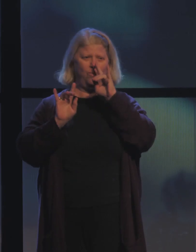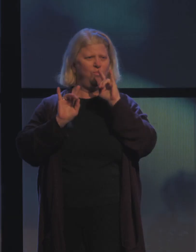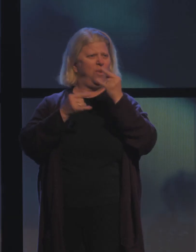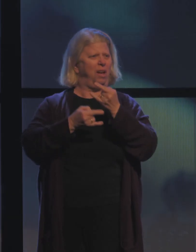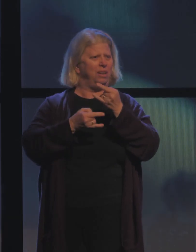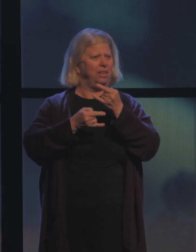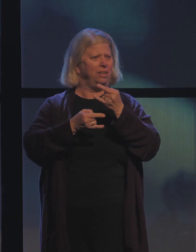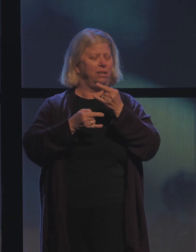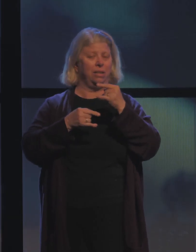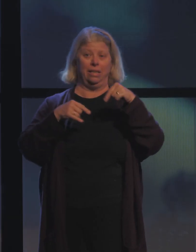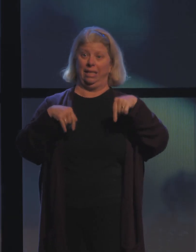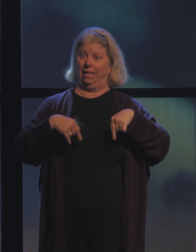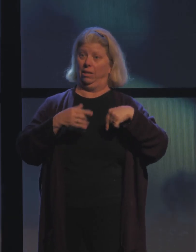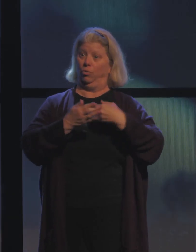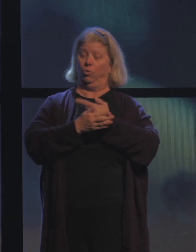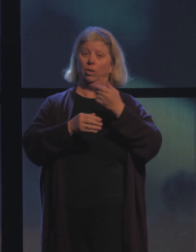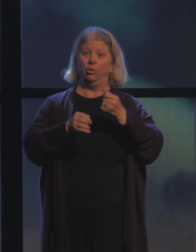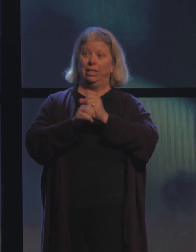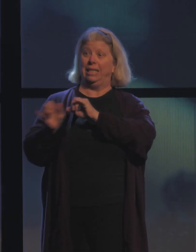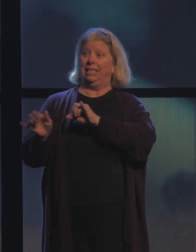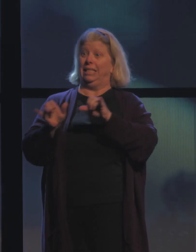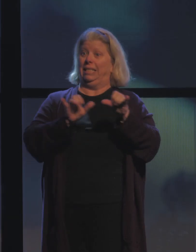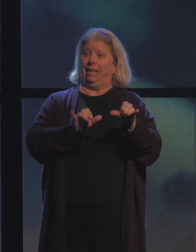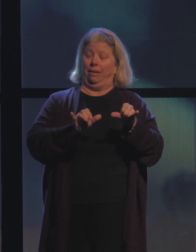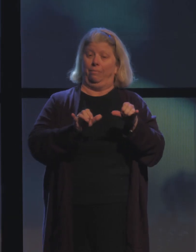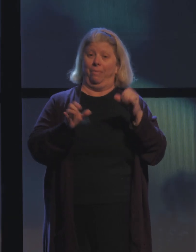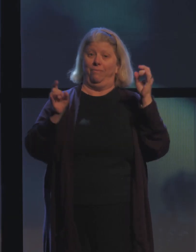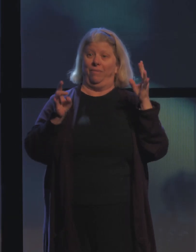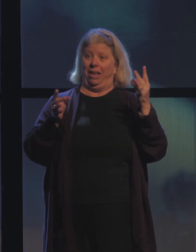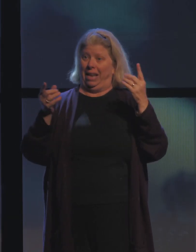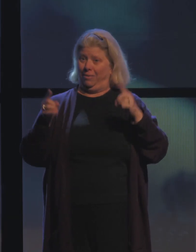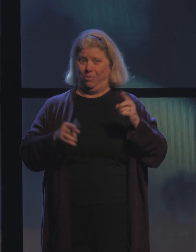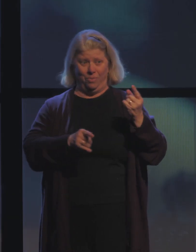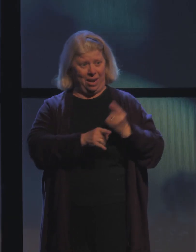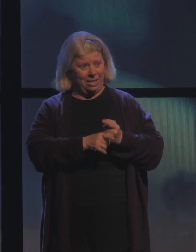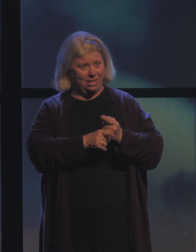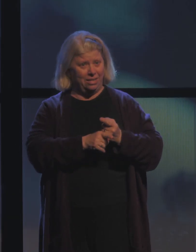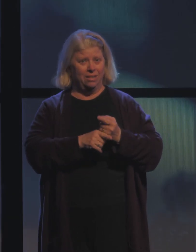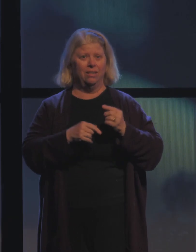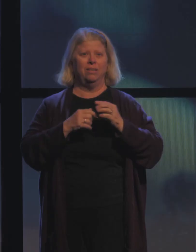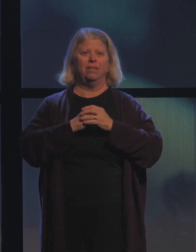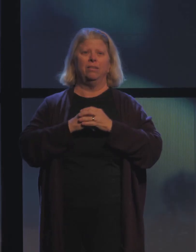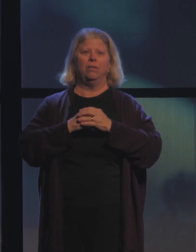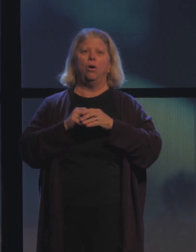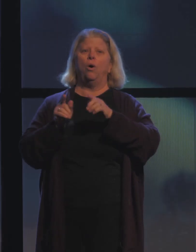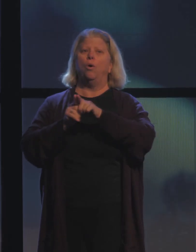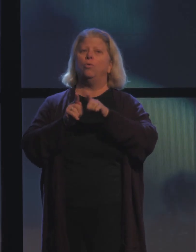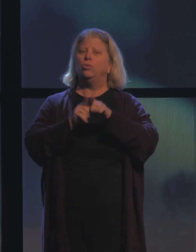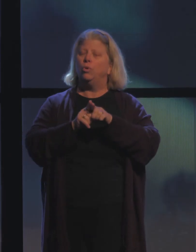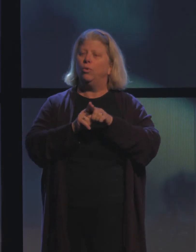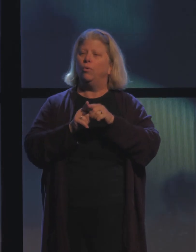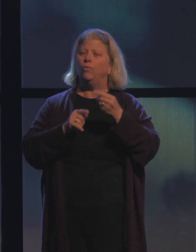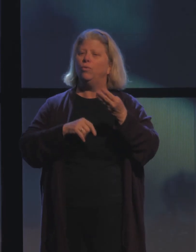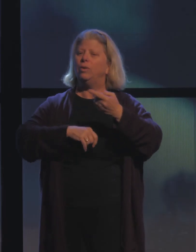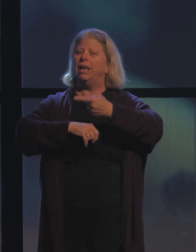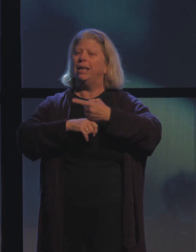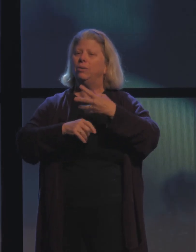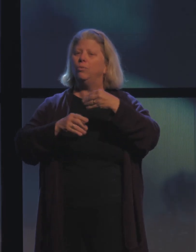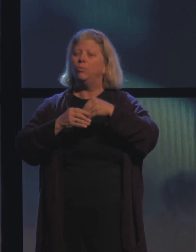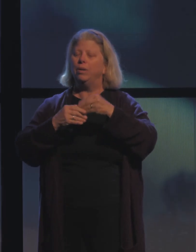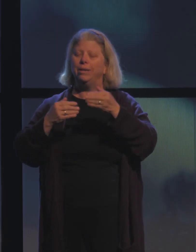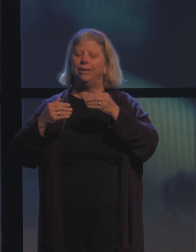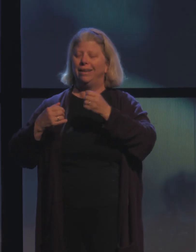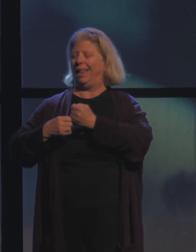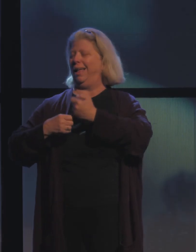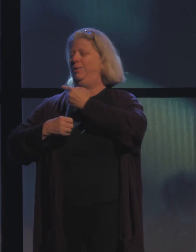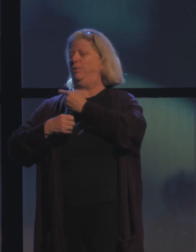this kind of New Year's period, it has some similarities of some violence, hasn't it? We also, a few days within New Year's of